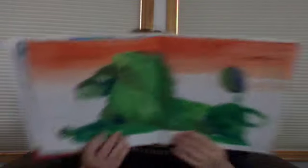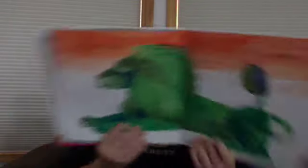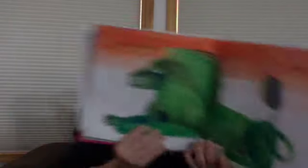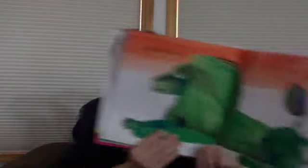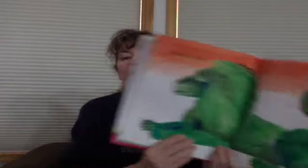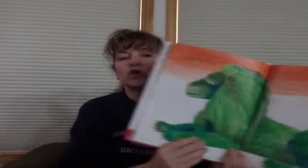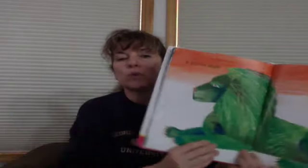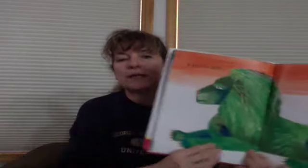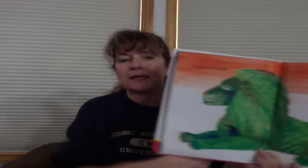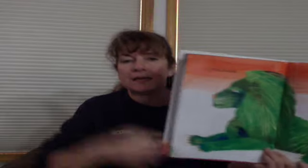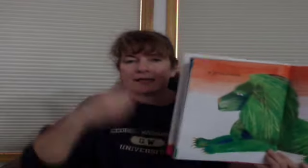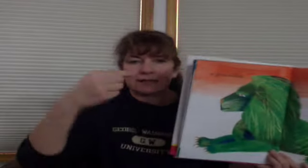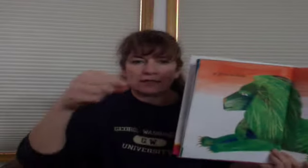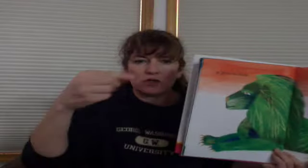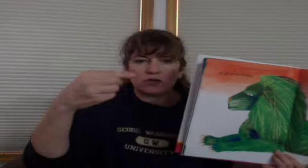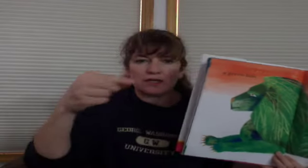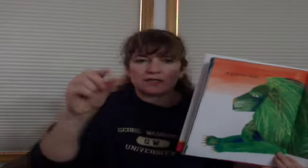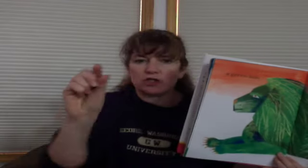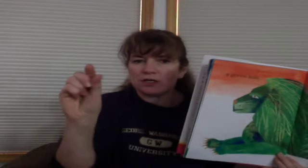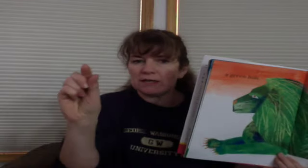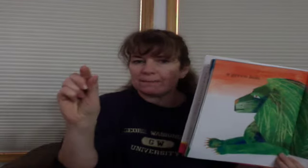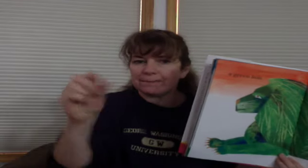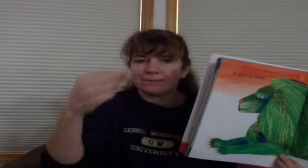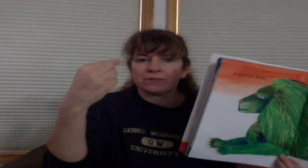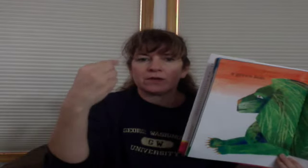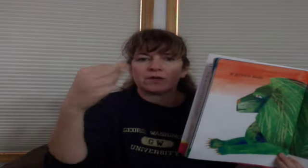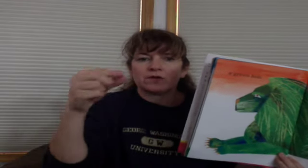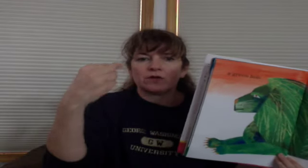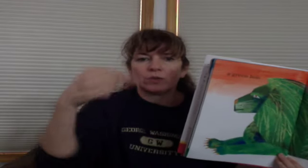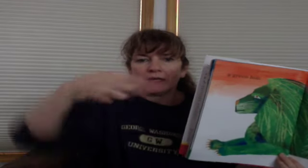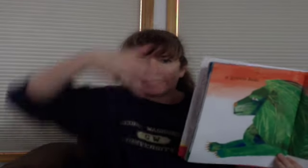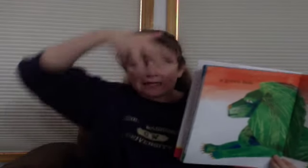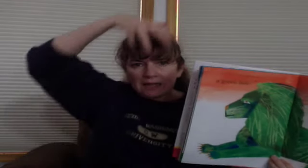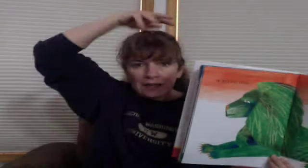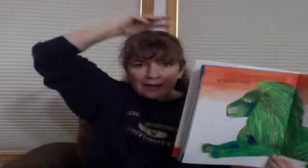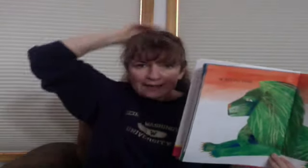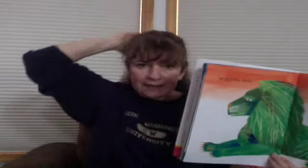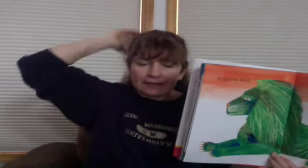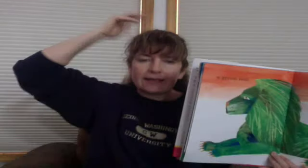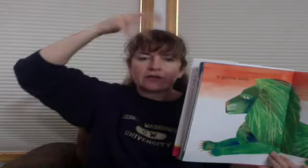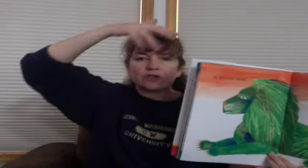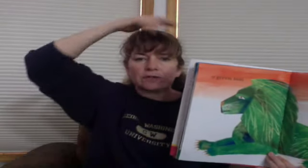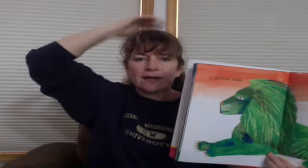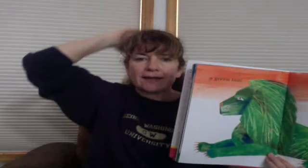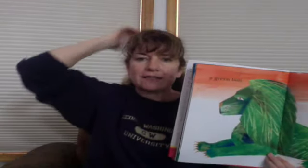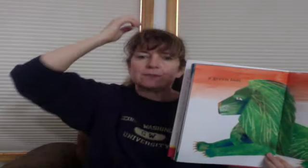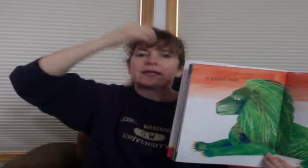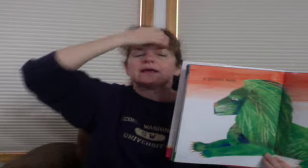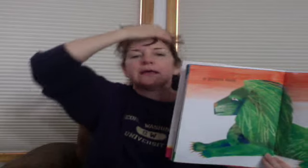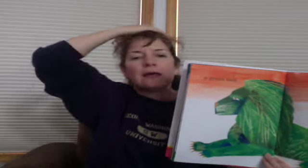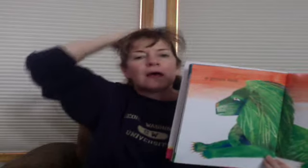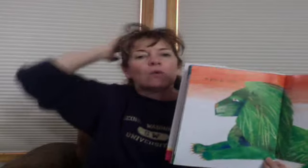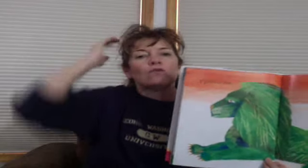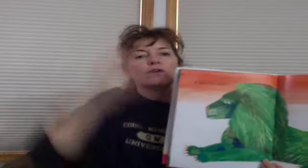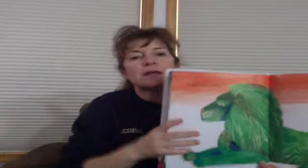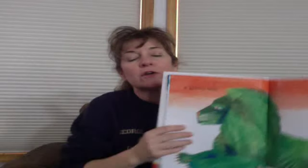The green. You shake a G. The green lion. And you show the lion's mane. For the younger